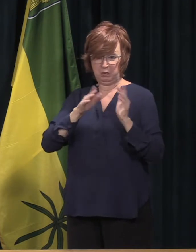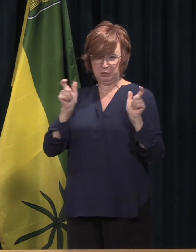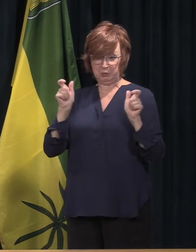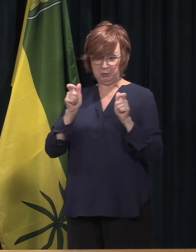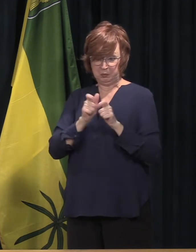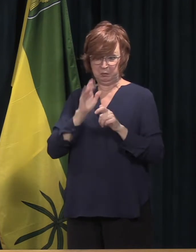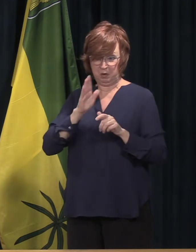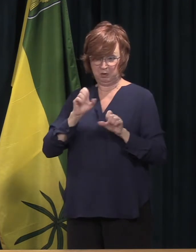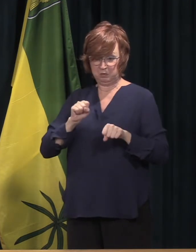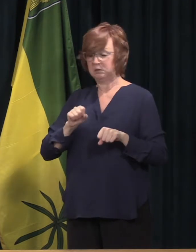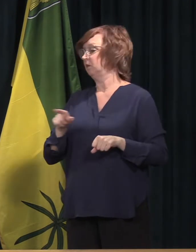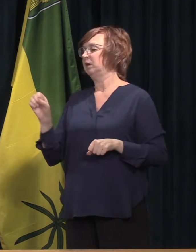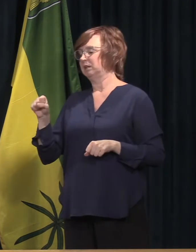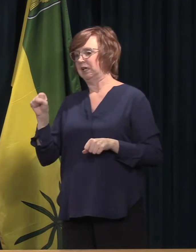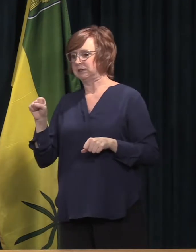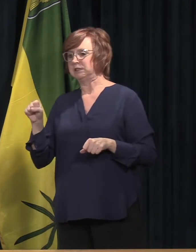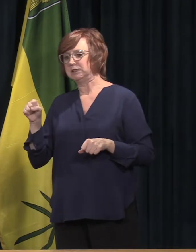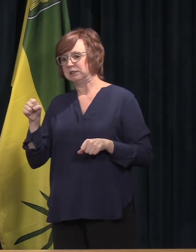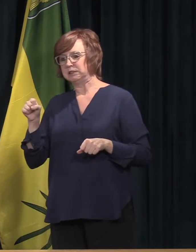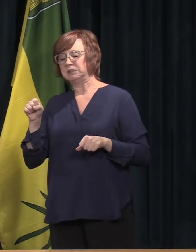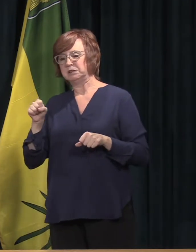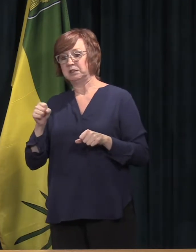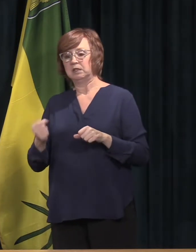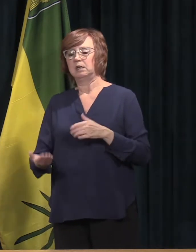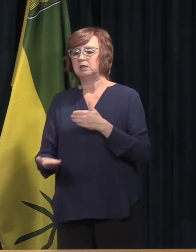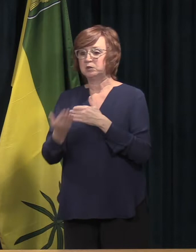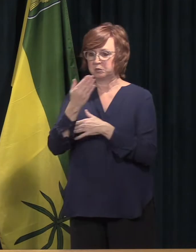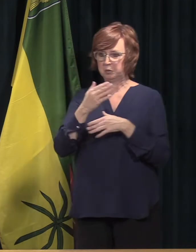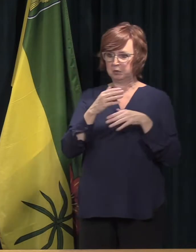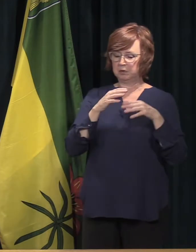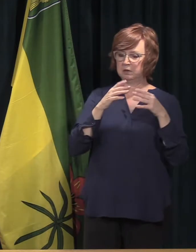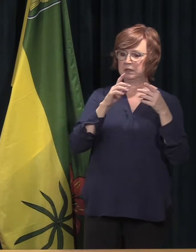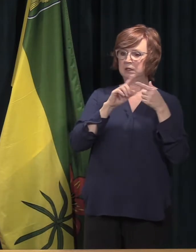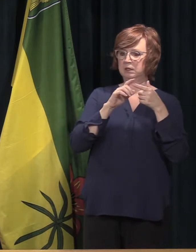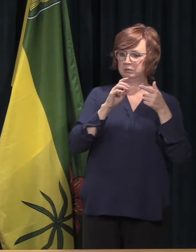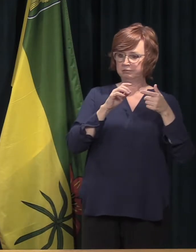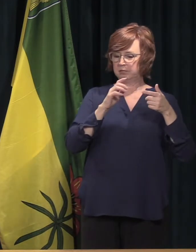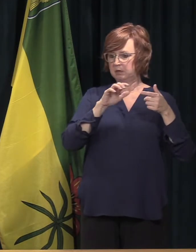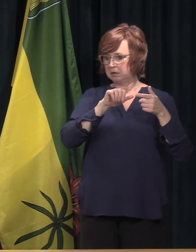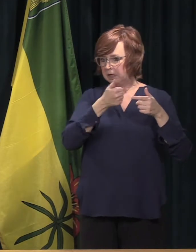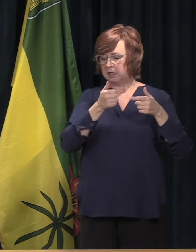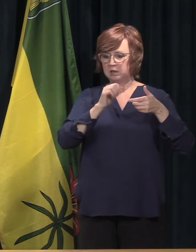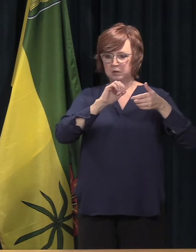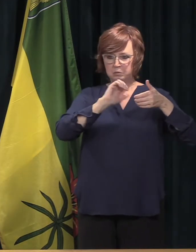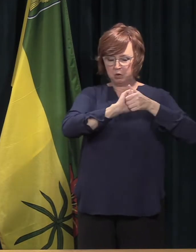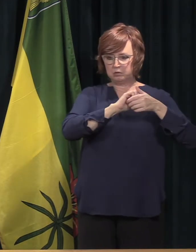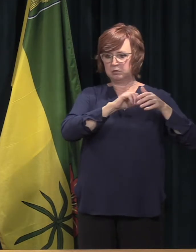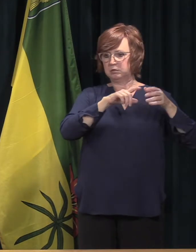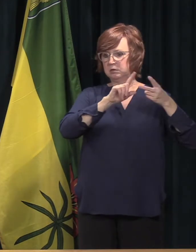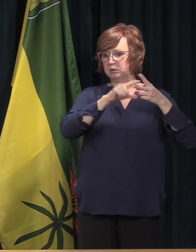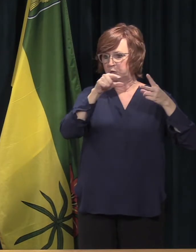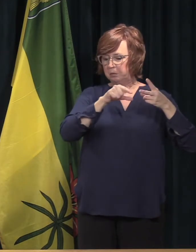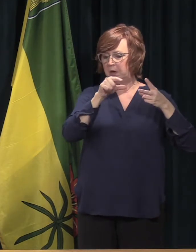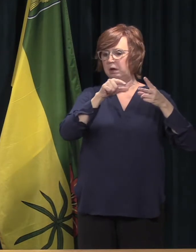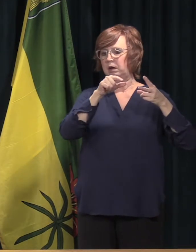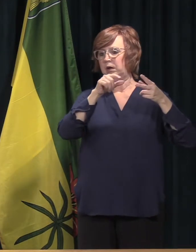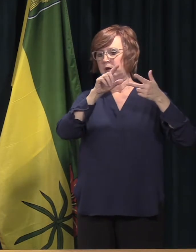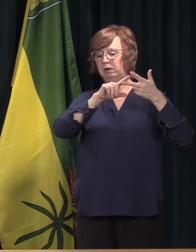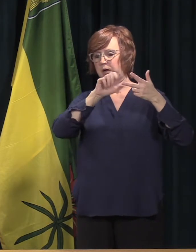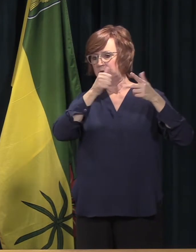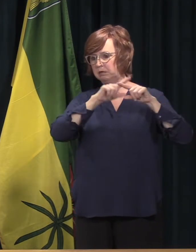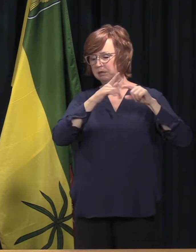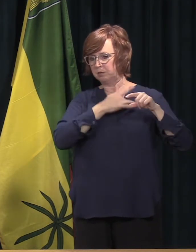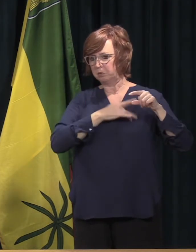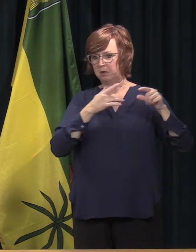actually, not just within Saskatchewan and within government, but also with our partners, because some jurisdictions like Quebec